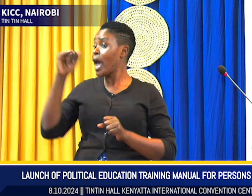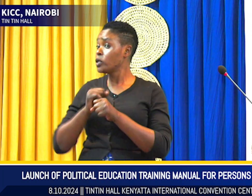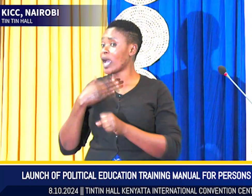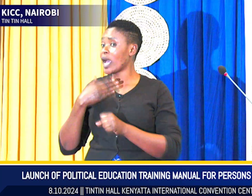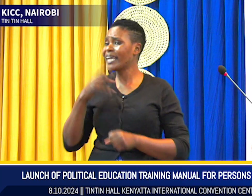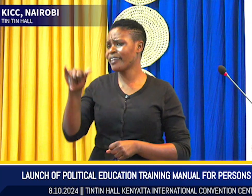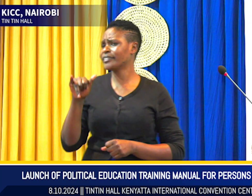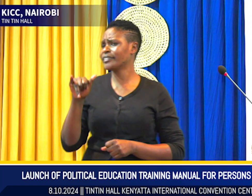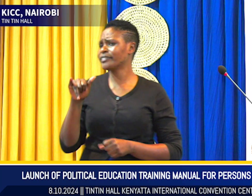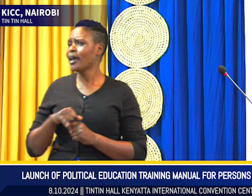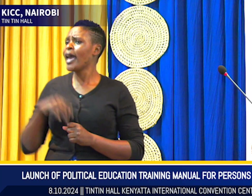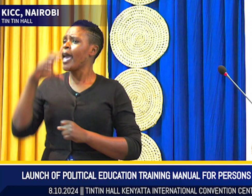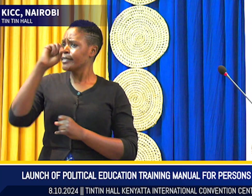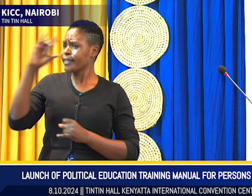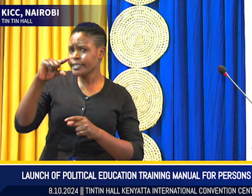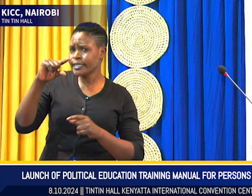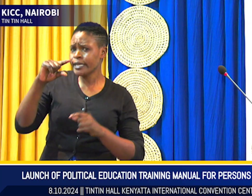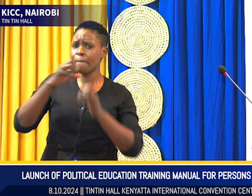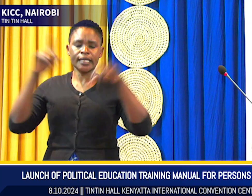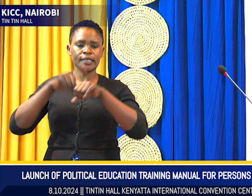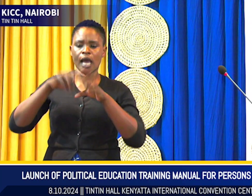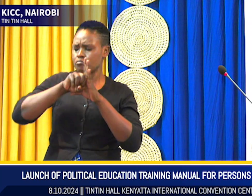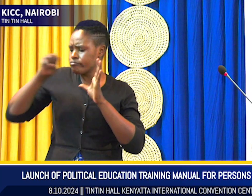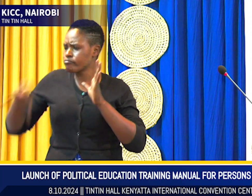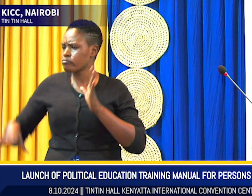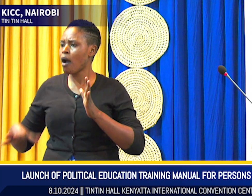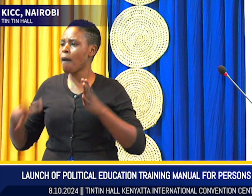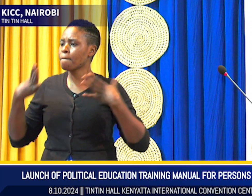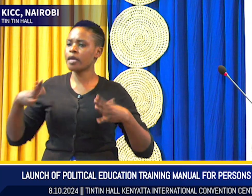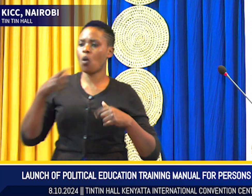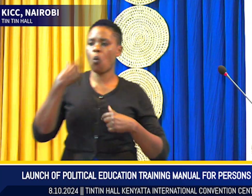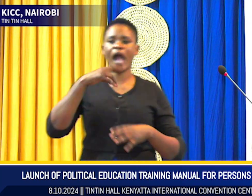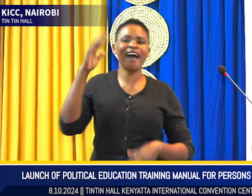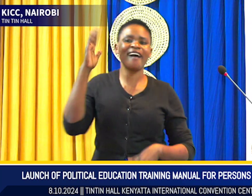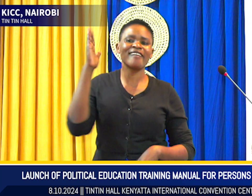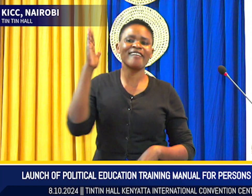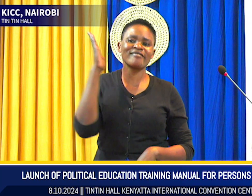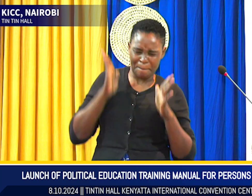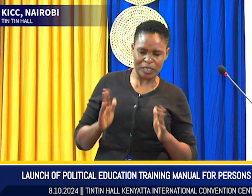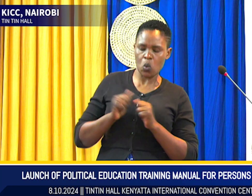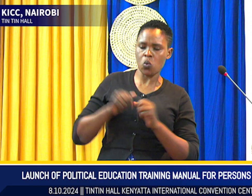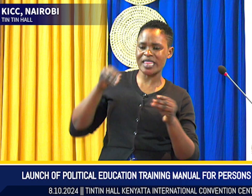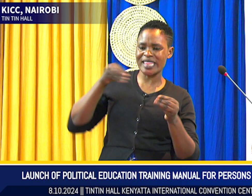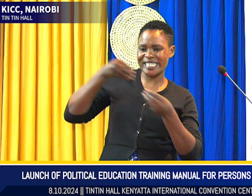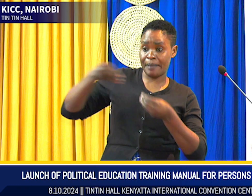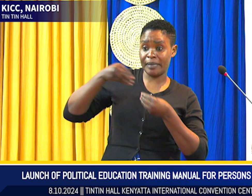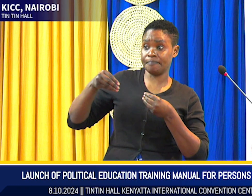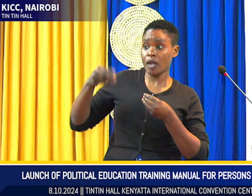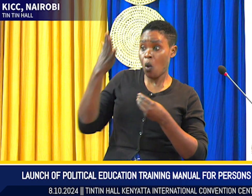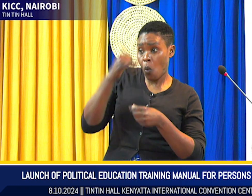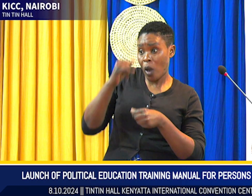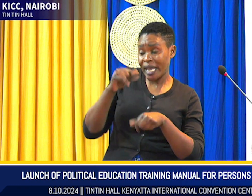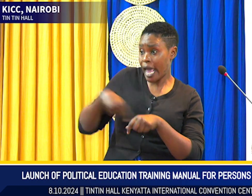at this word SIG. Why do I use this SIG? Most time, people with disability, like a deaf